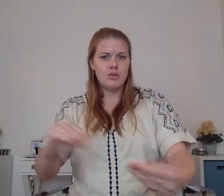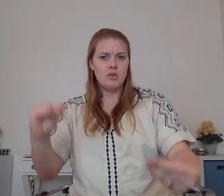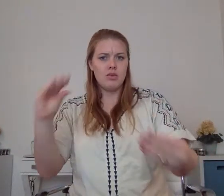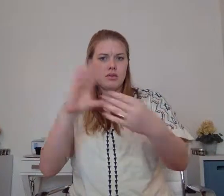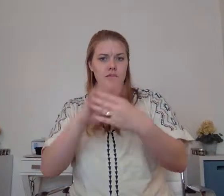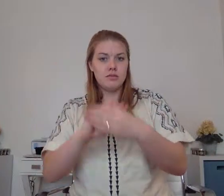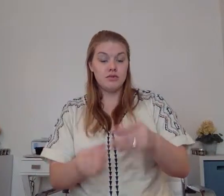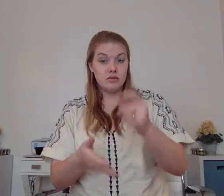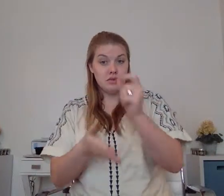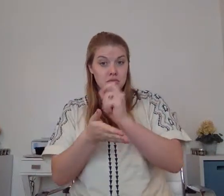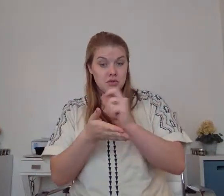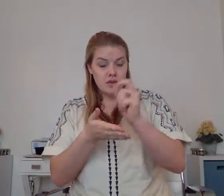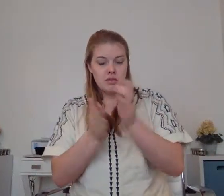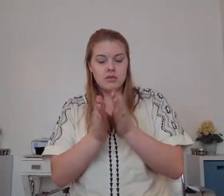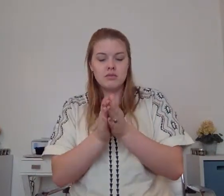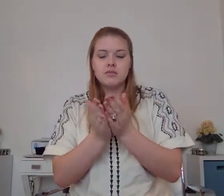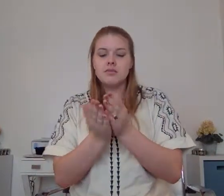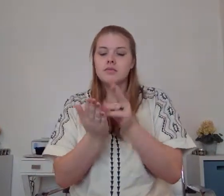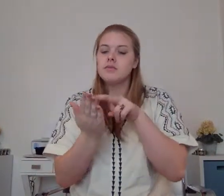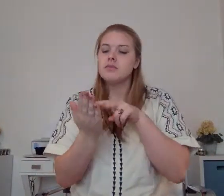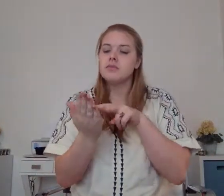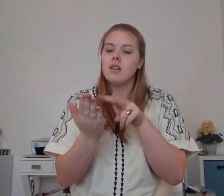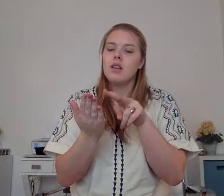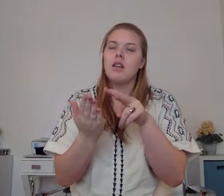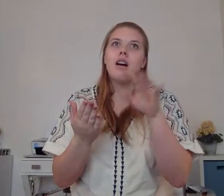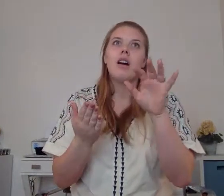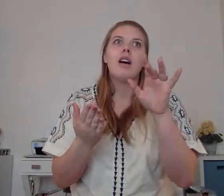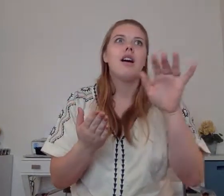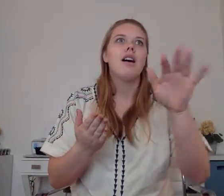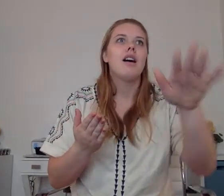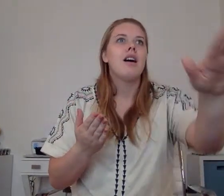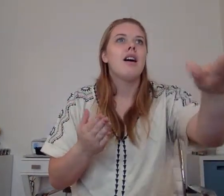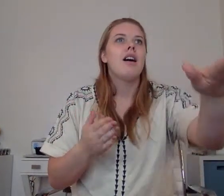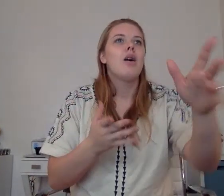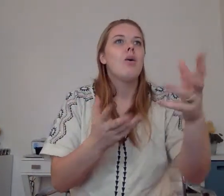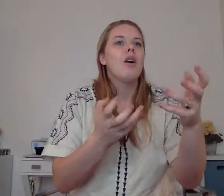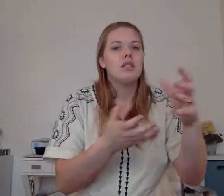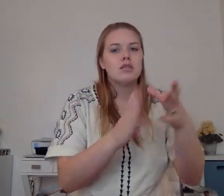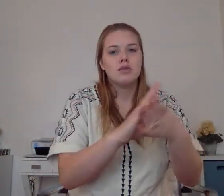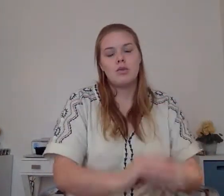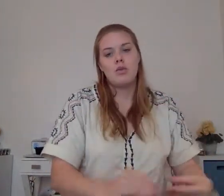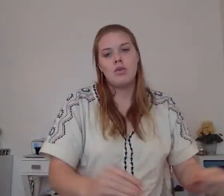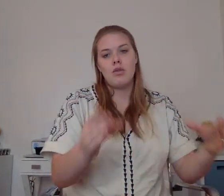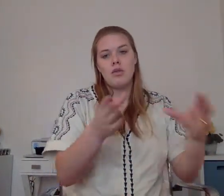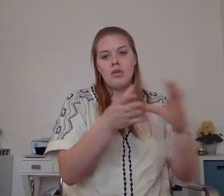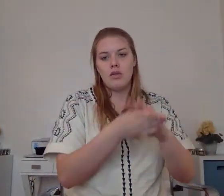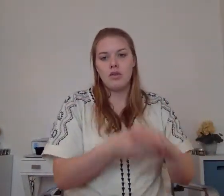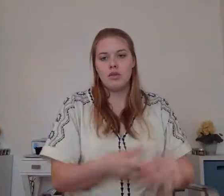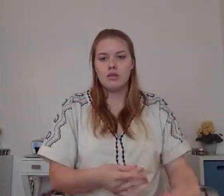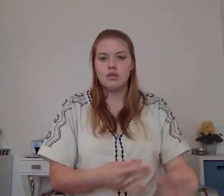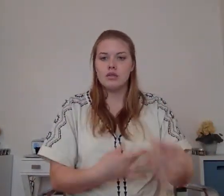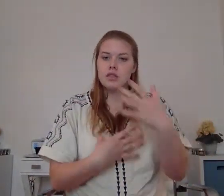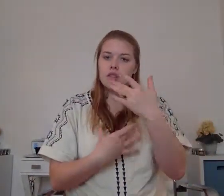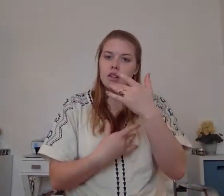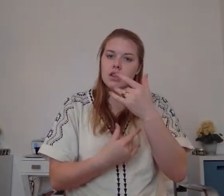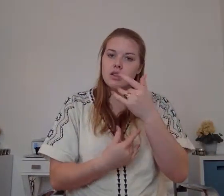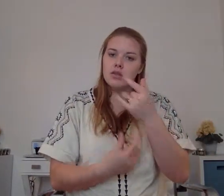we always chase stories, of course, but I think we're also interested in silences, the things we cannot